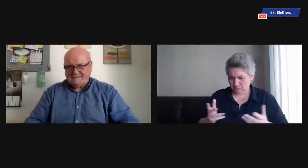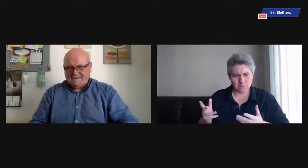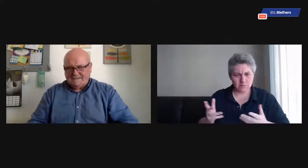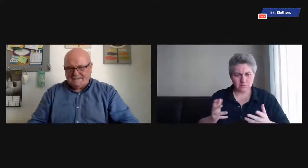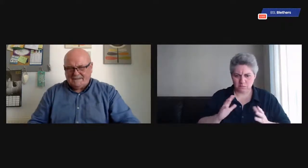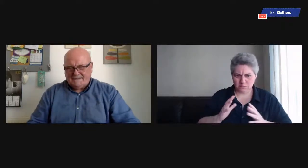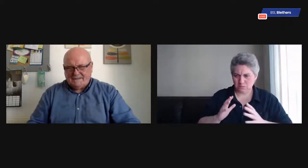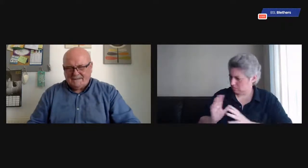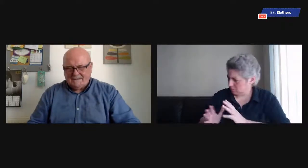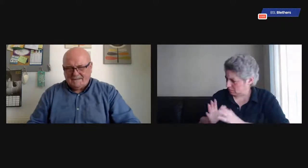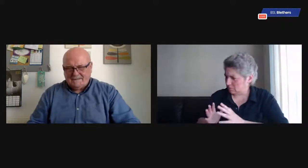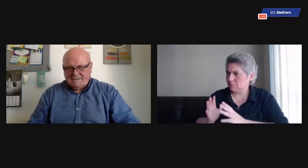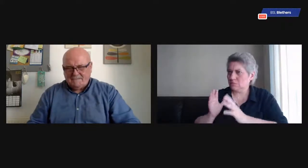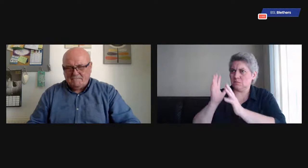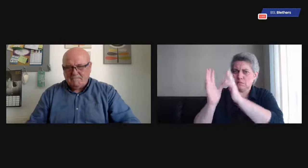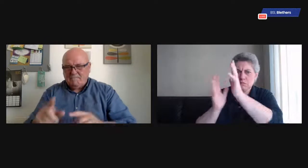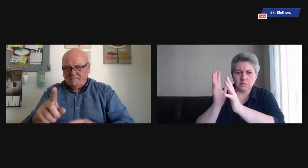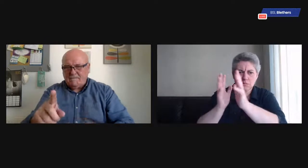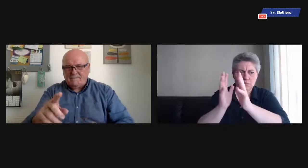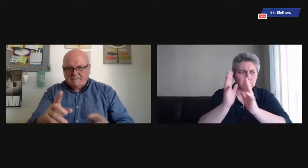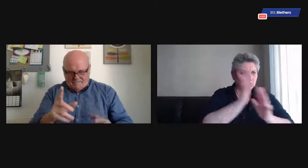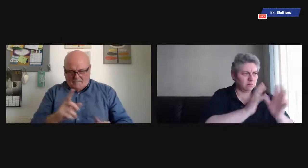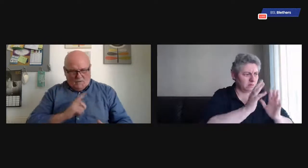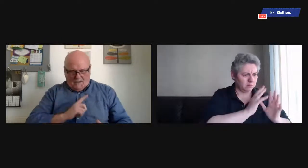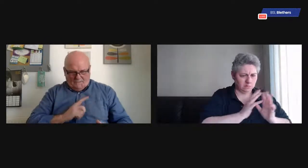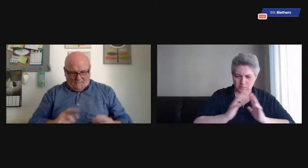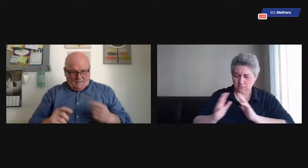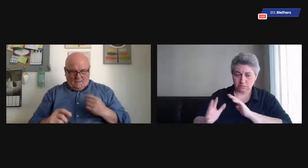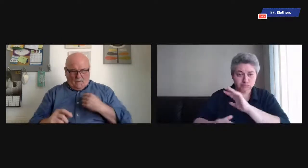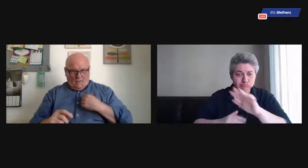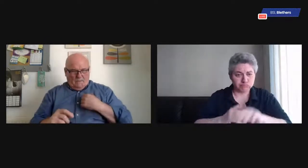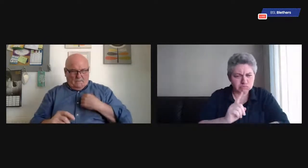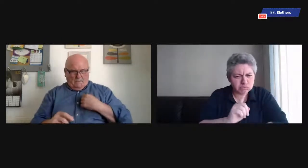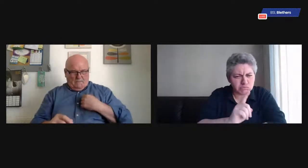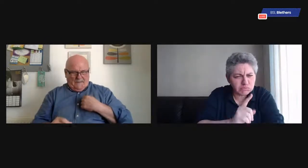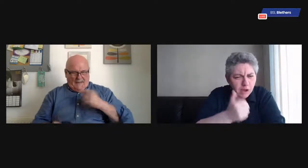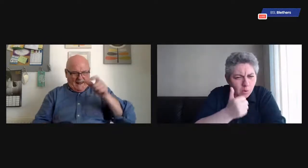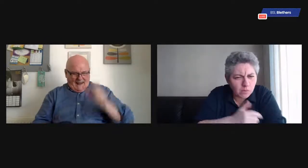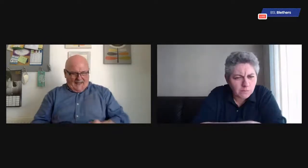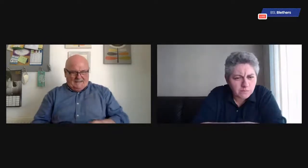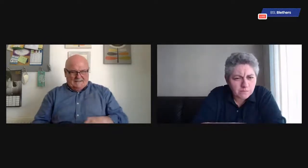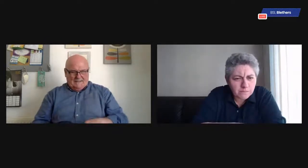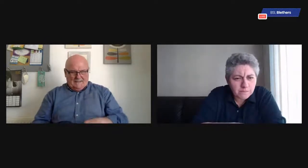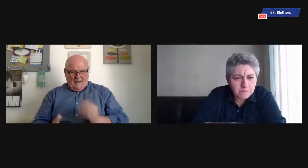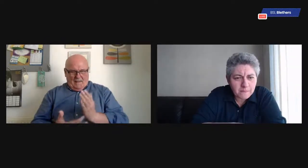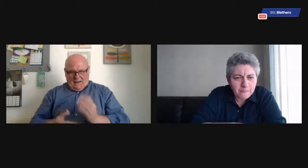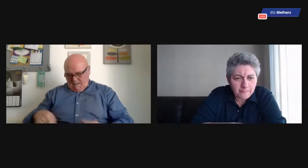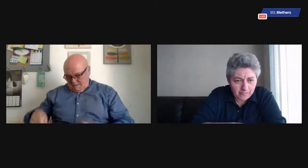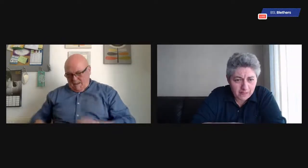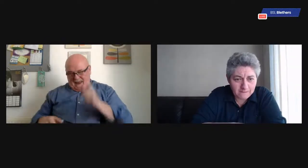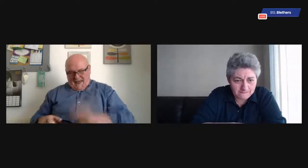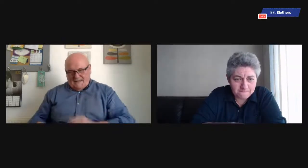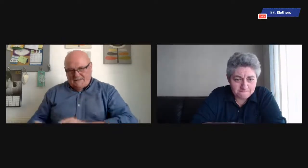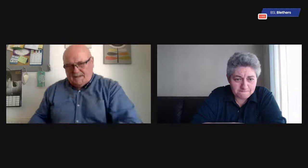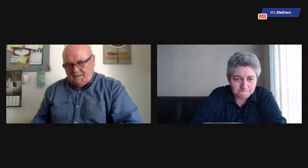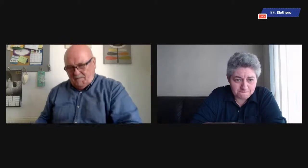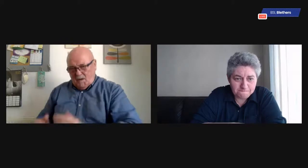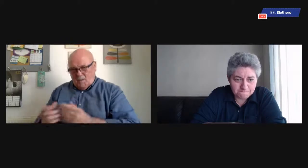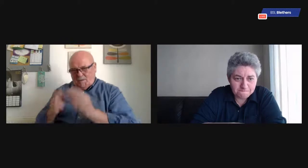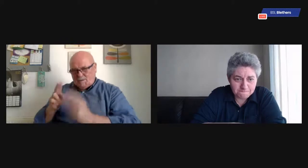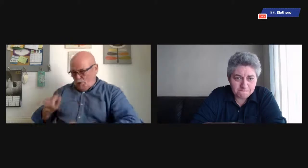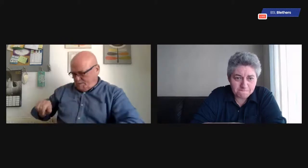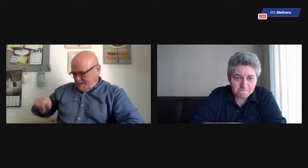yeah, your interpreter. So what about where does the client look? Who does she or she sign to? Right,